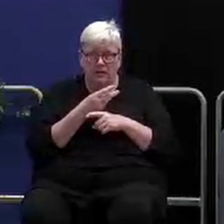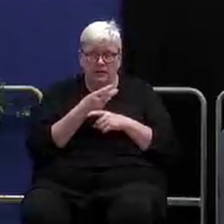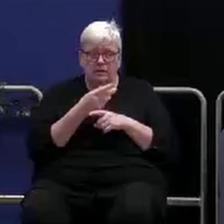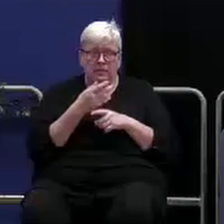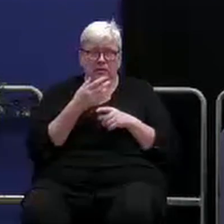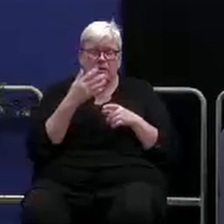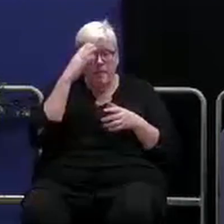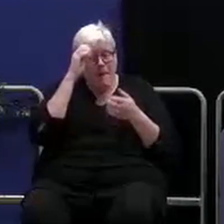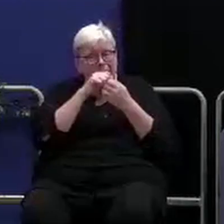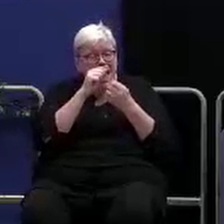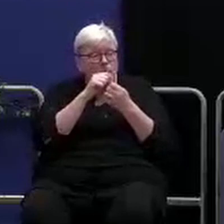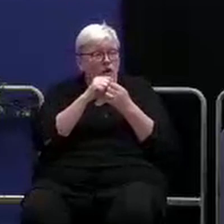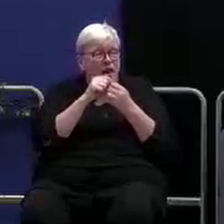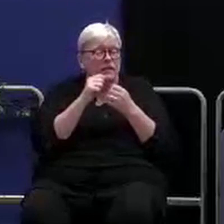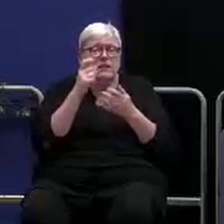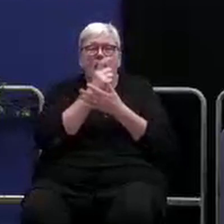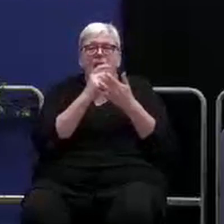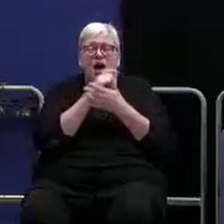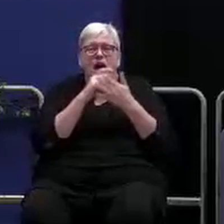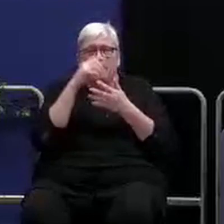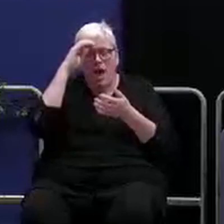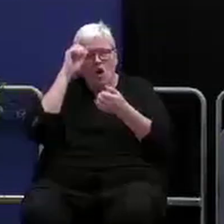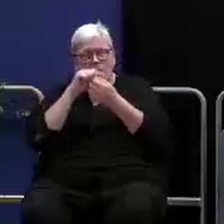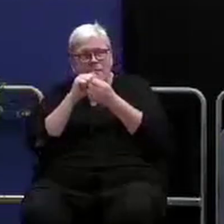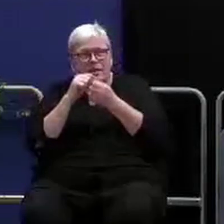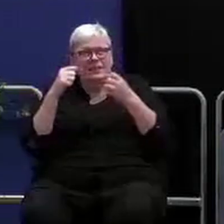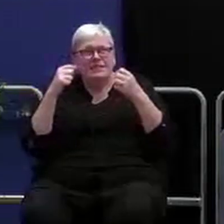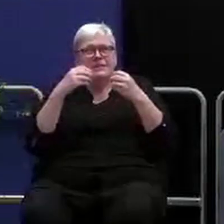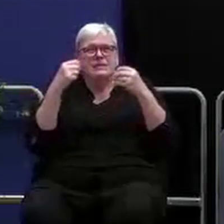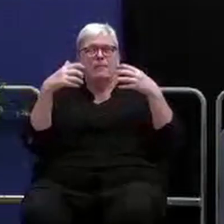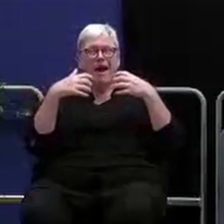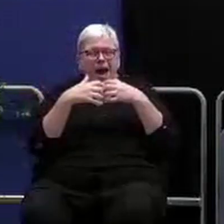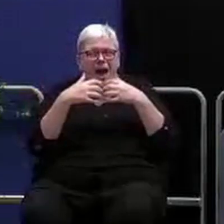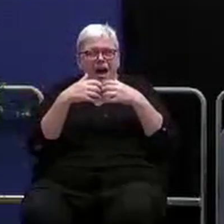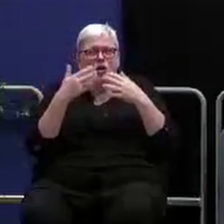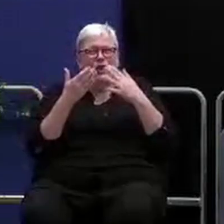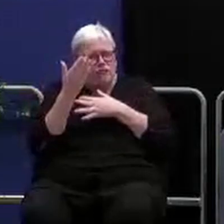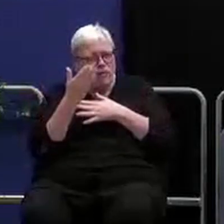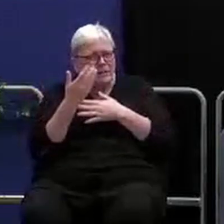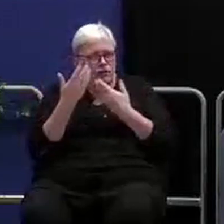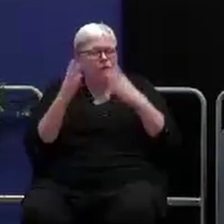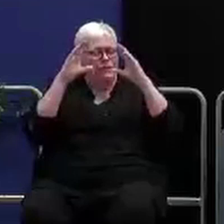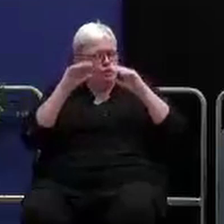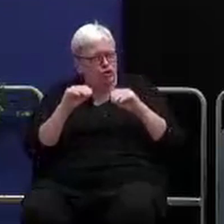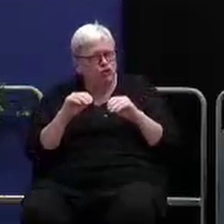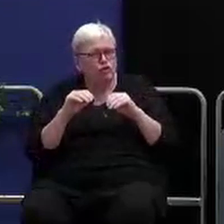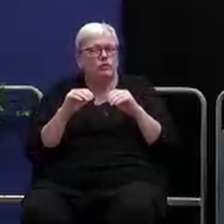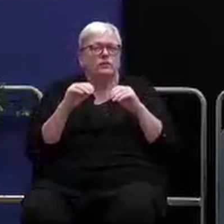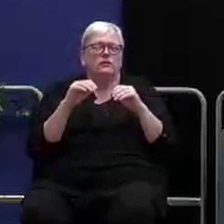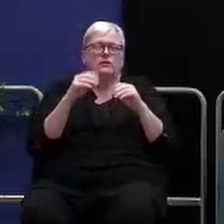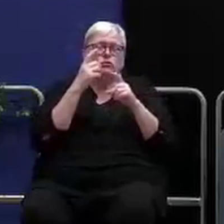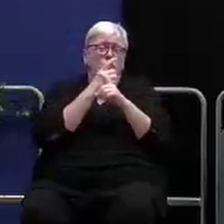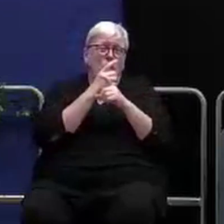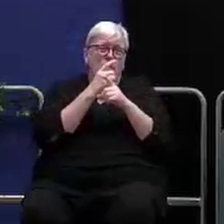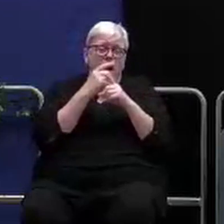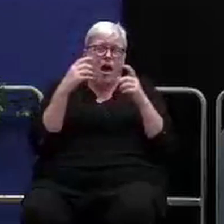are memoirs that are concerned with memories that are somehow interrupted or incomplete. And I wondered if you could talk a wee bit about